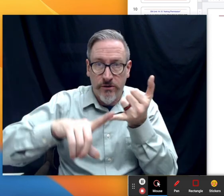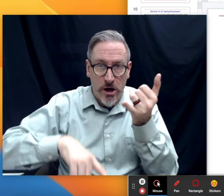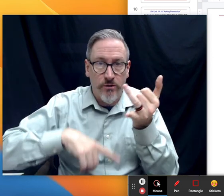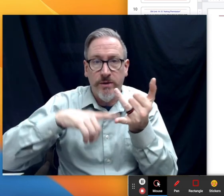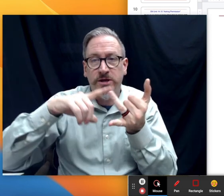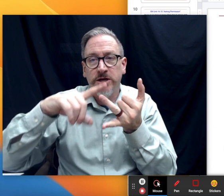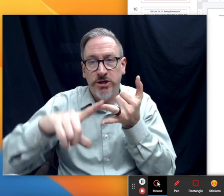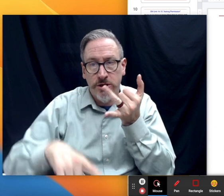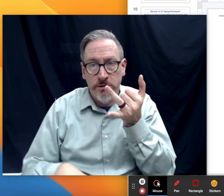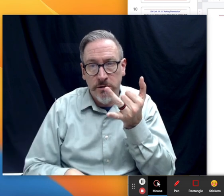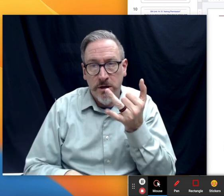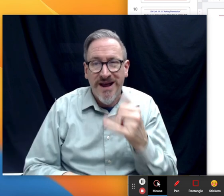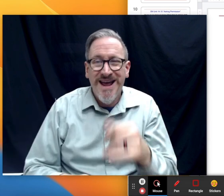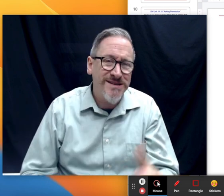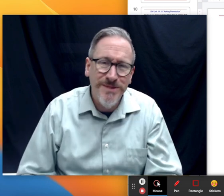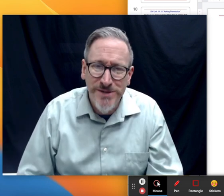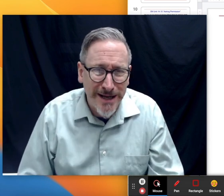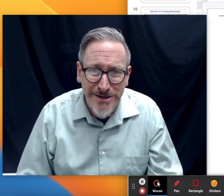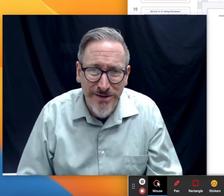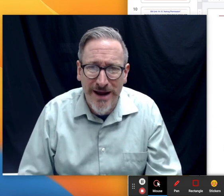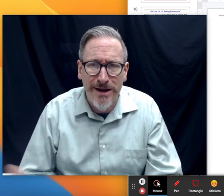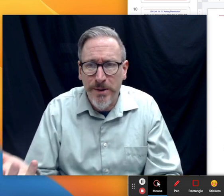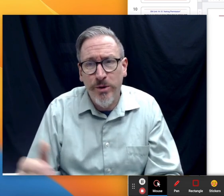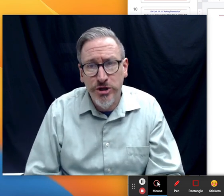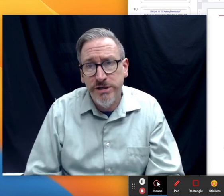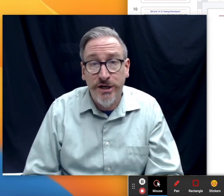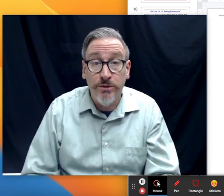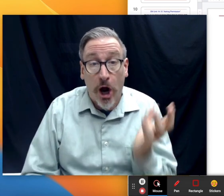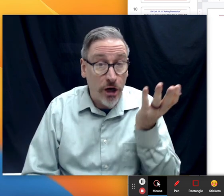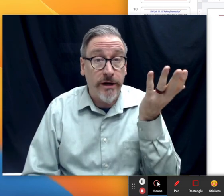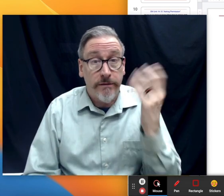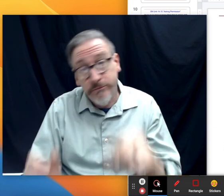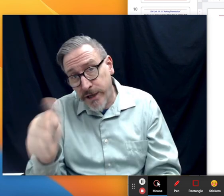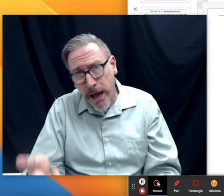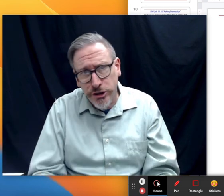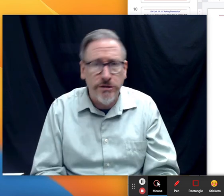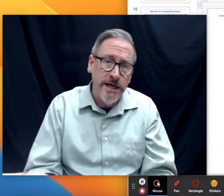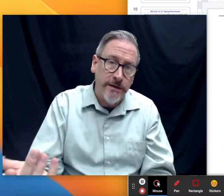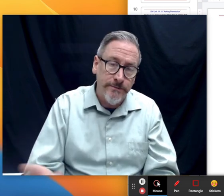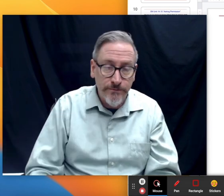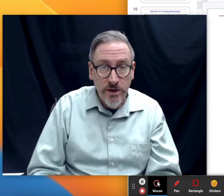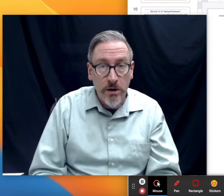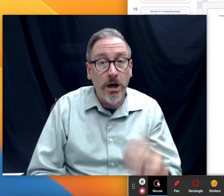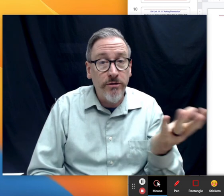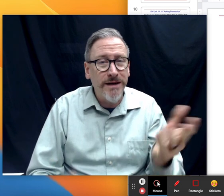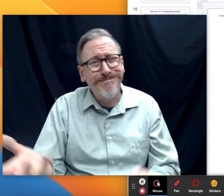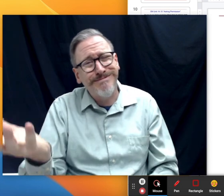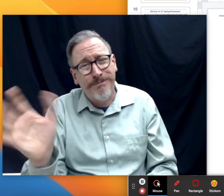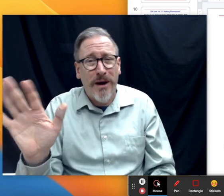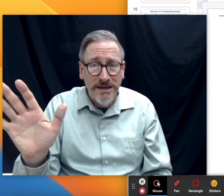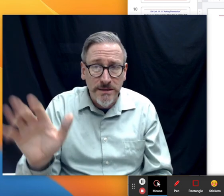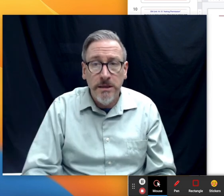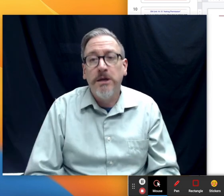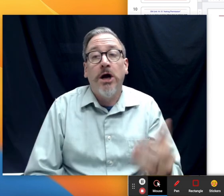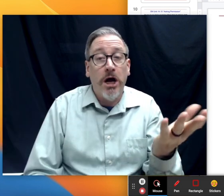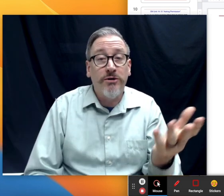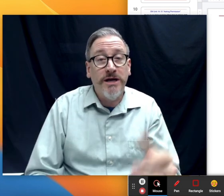either agree with condition. Sometimes we should just include agree. Yeah, sure, take it. Agree,